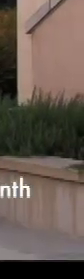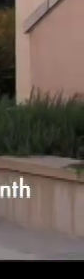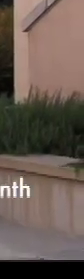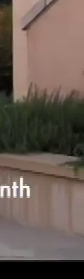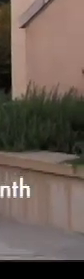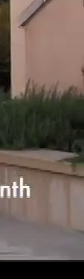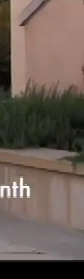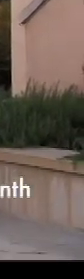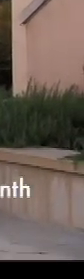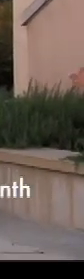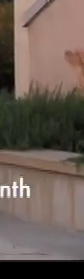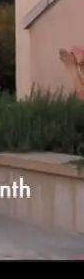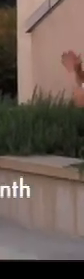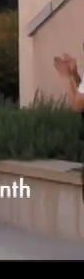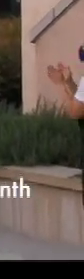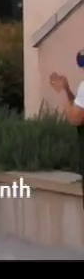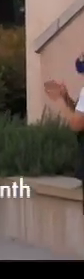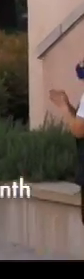Yep.